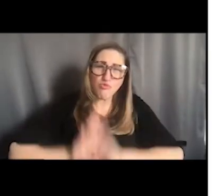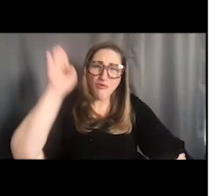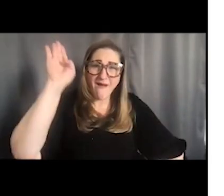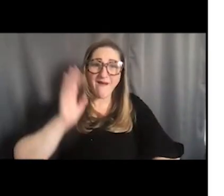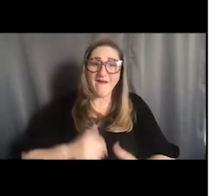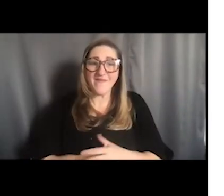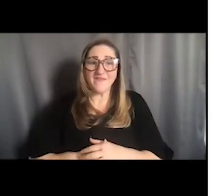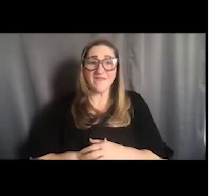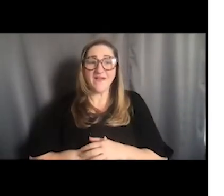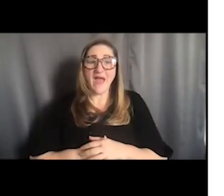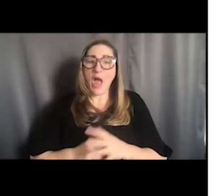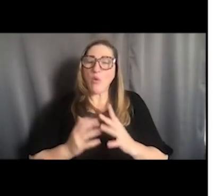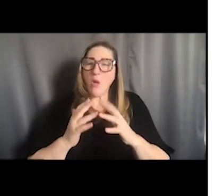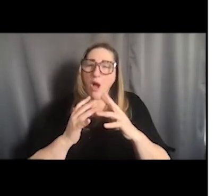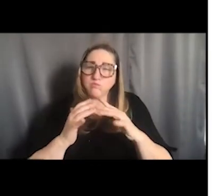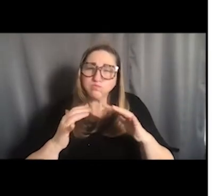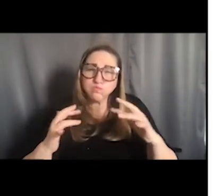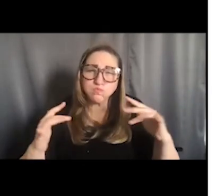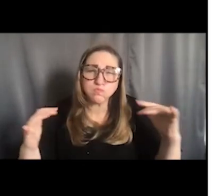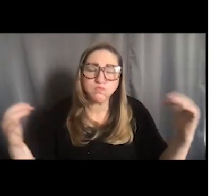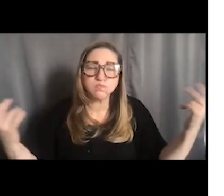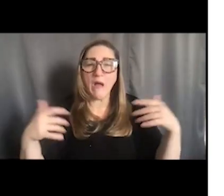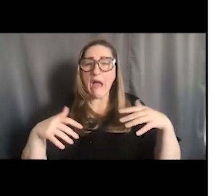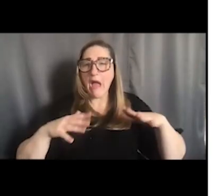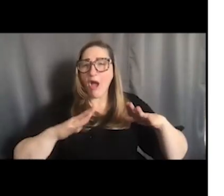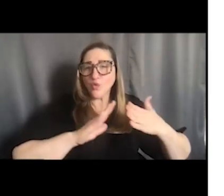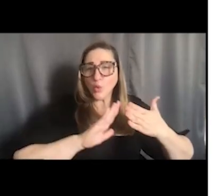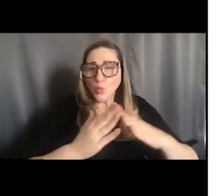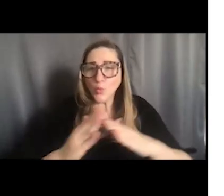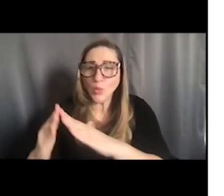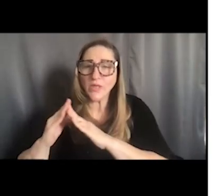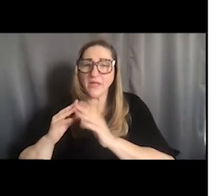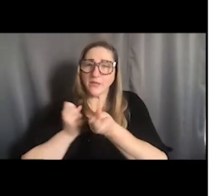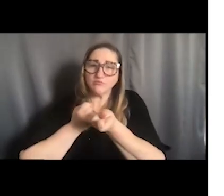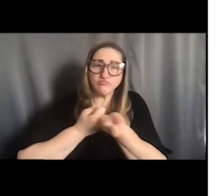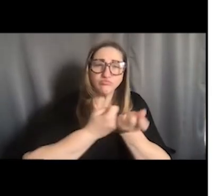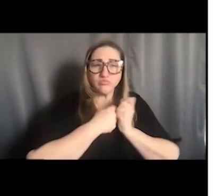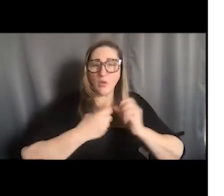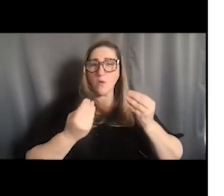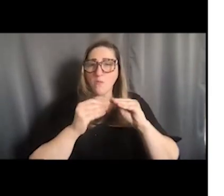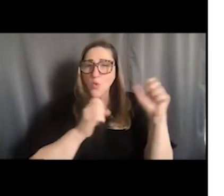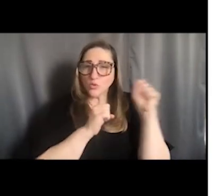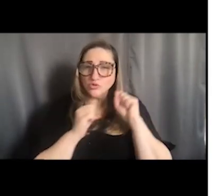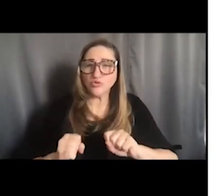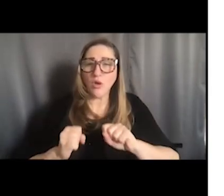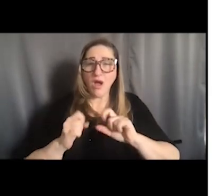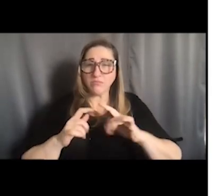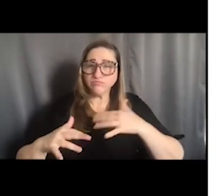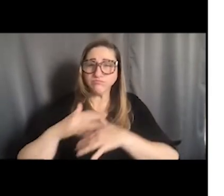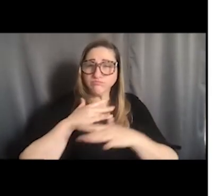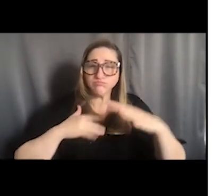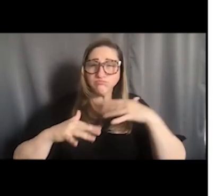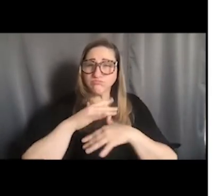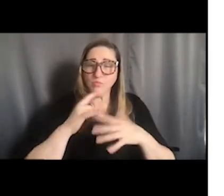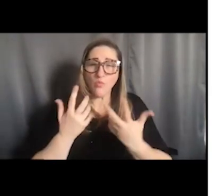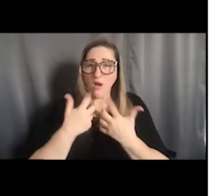diverse ecosystem that strengthens the local fabric of civic life. I saw that in some of the answers that you had in terms of community